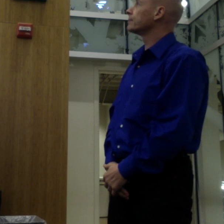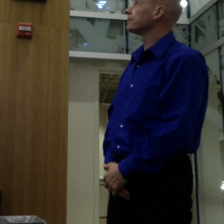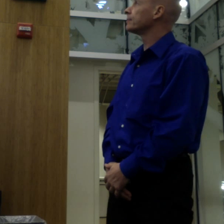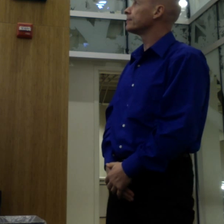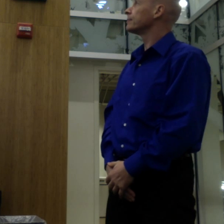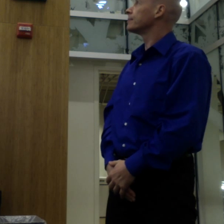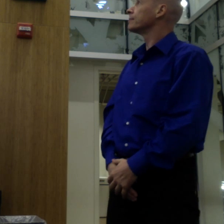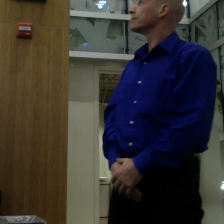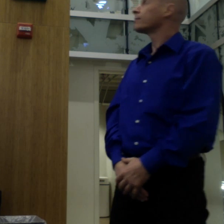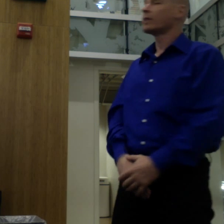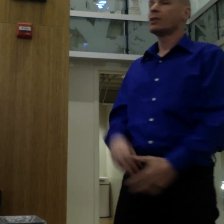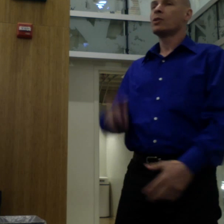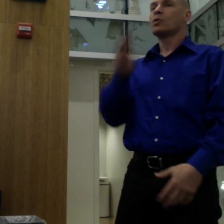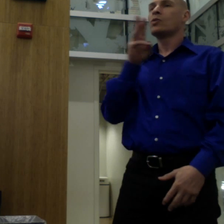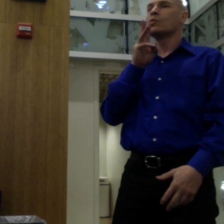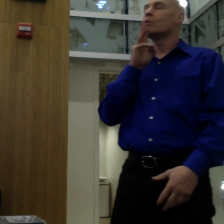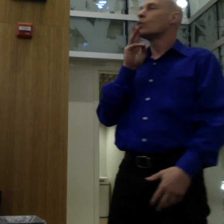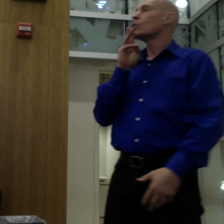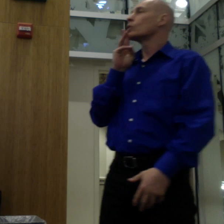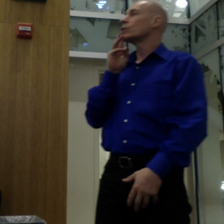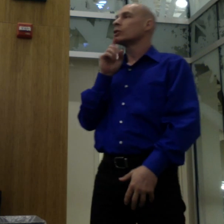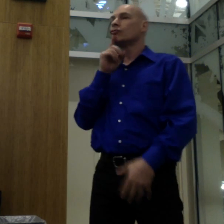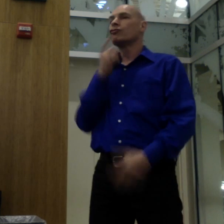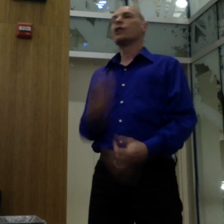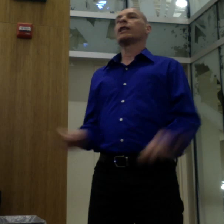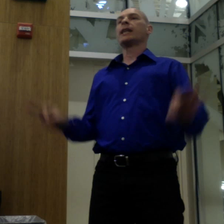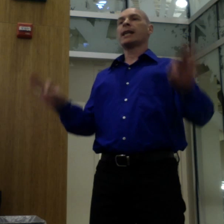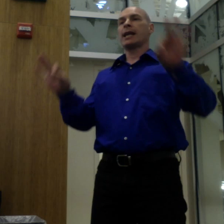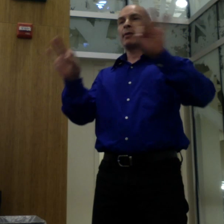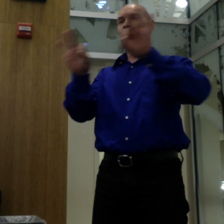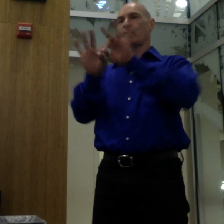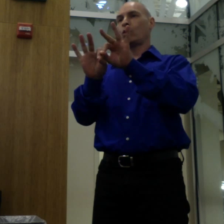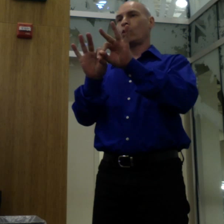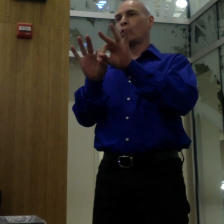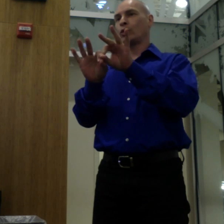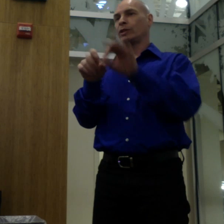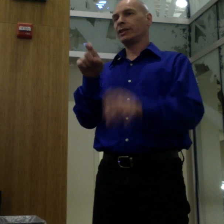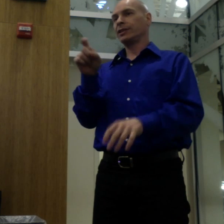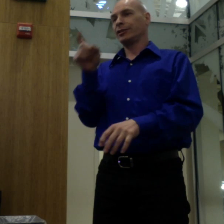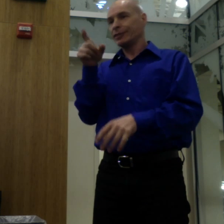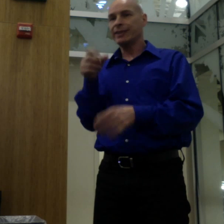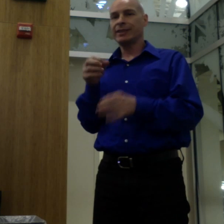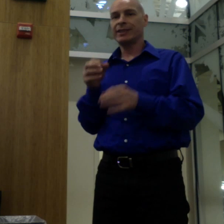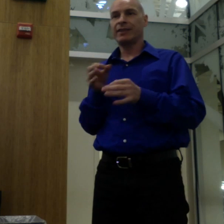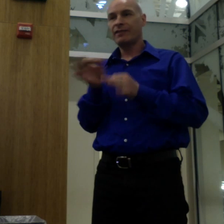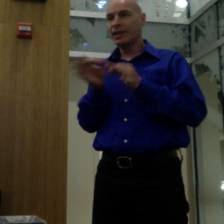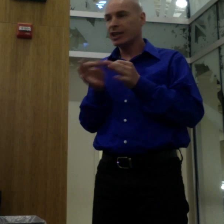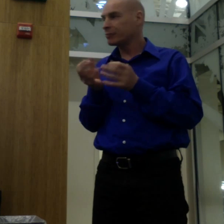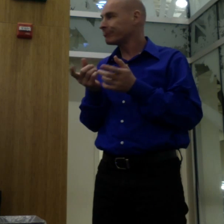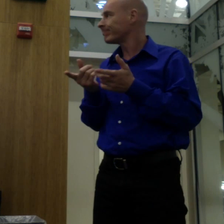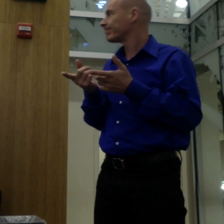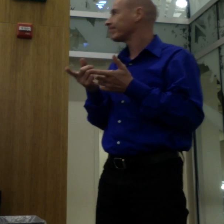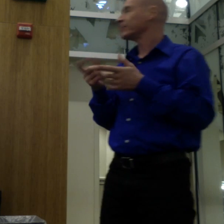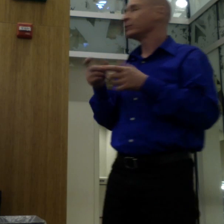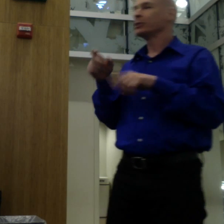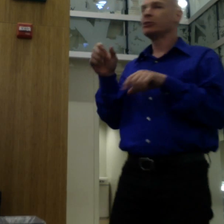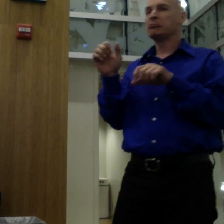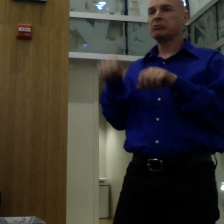So water is going to be one of the more important things that you guys need to figure out. And you